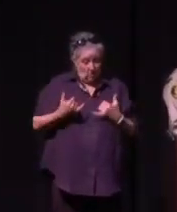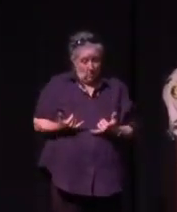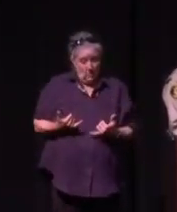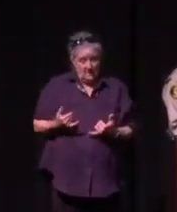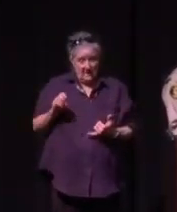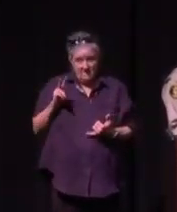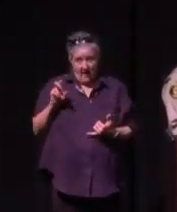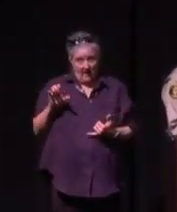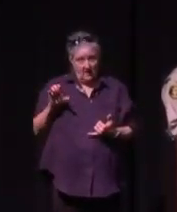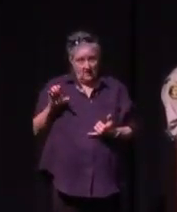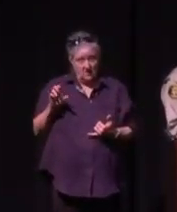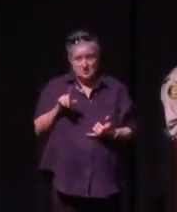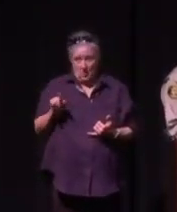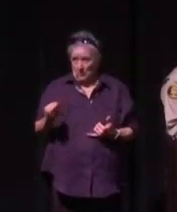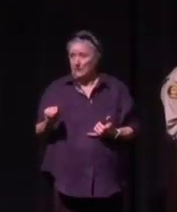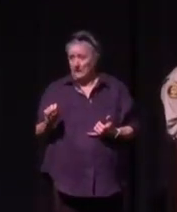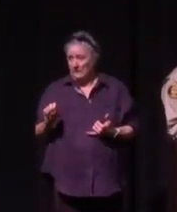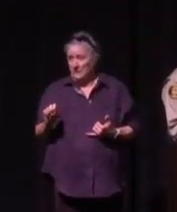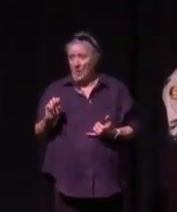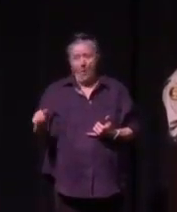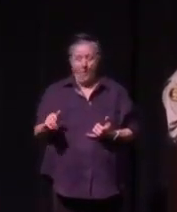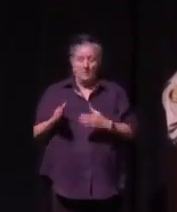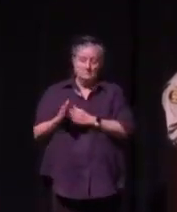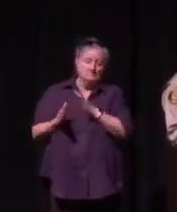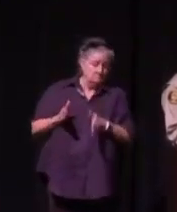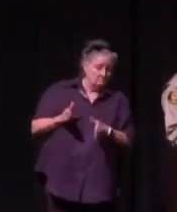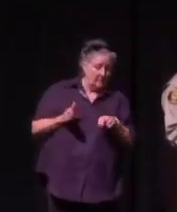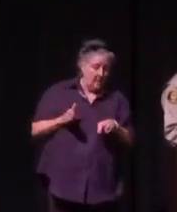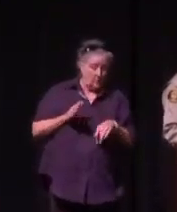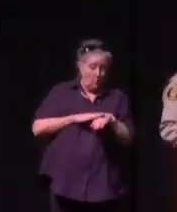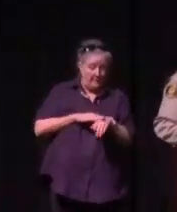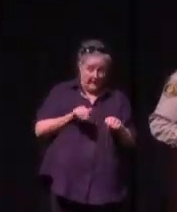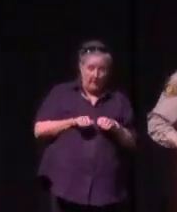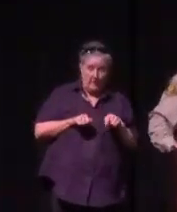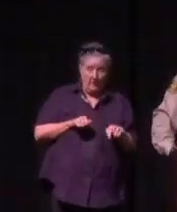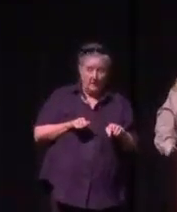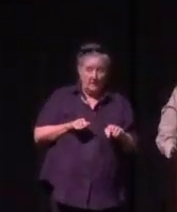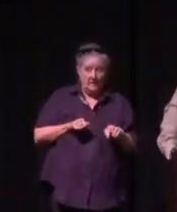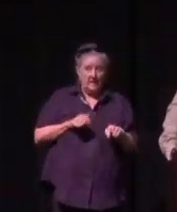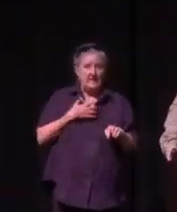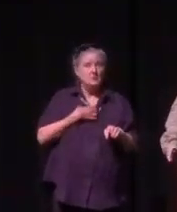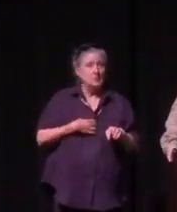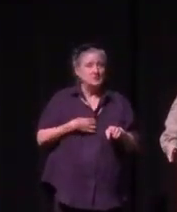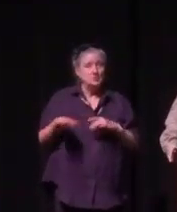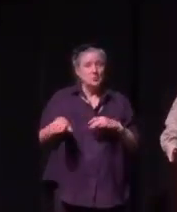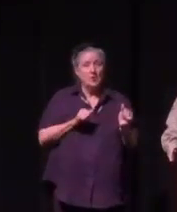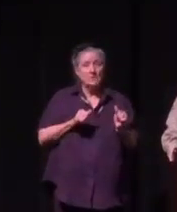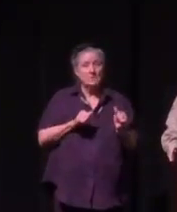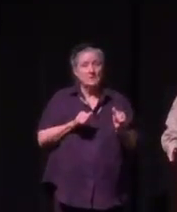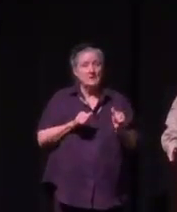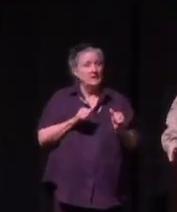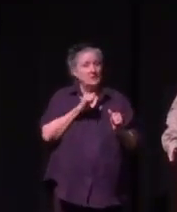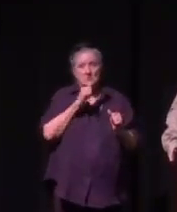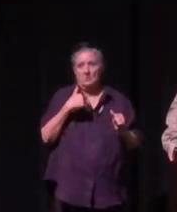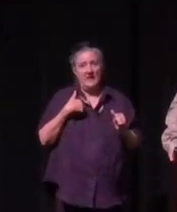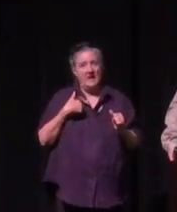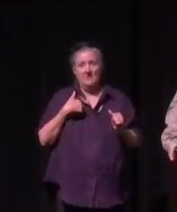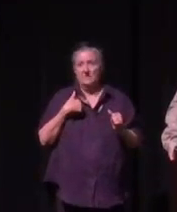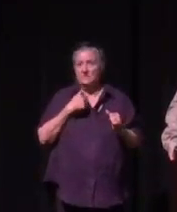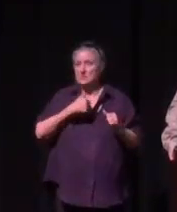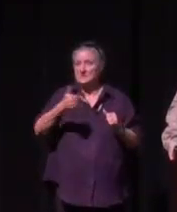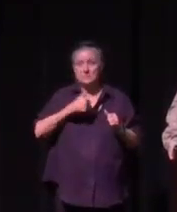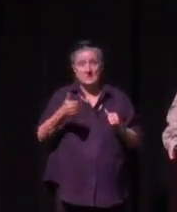current evacuation zone or an adjacent evacuation warning area, and you wish to evacuate and you do not have